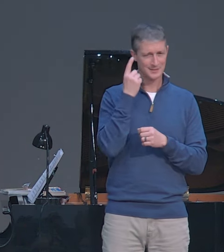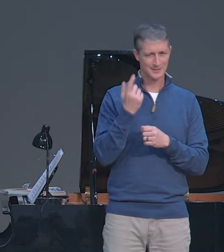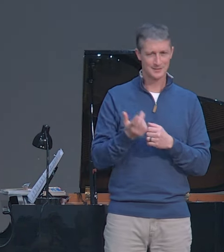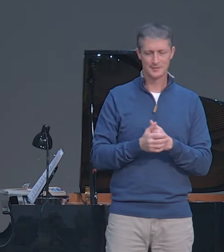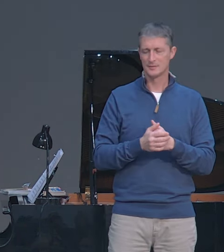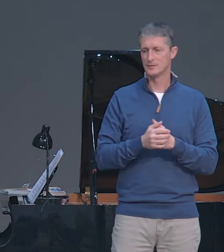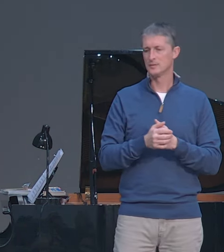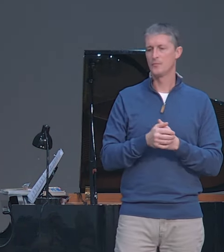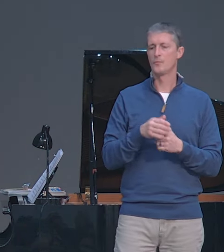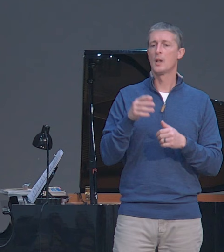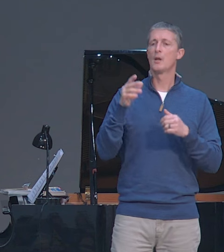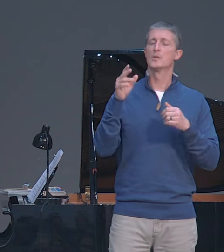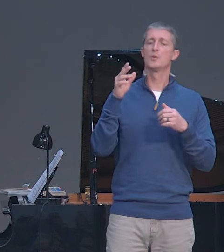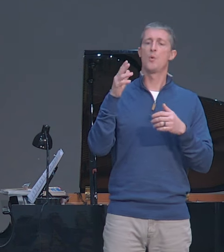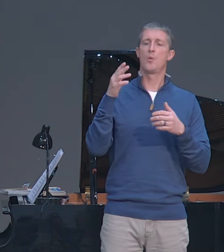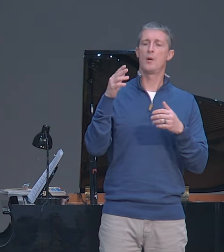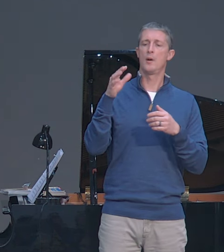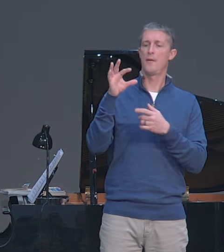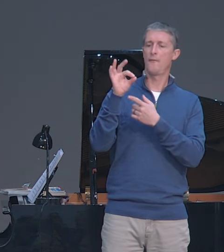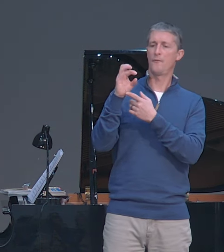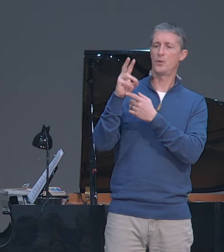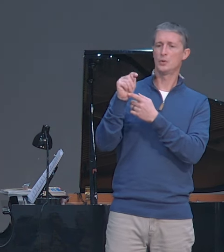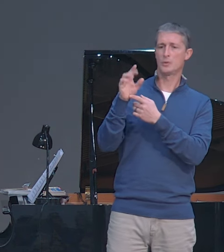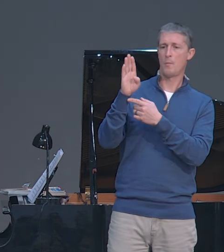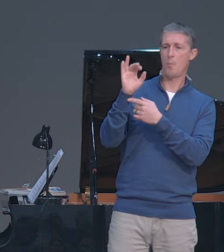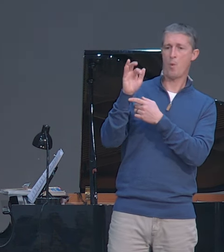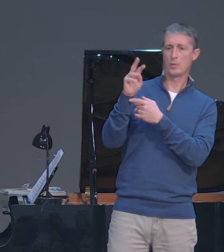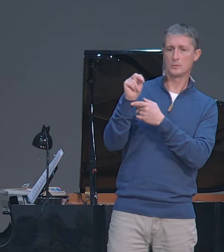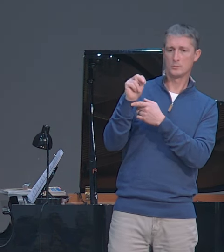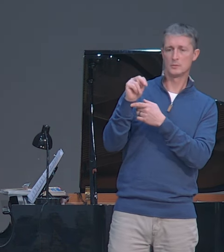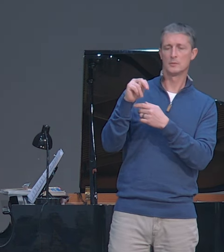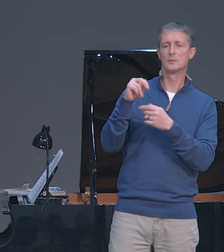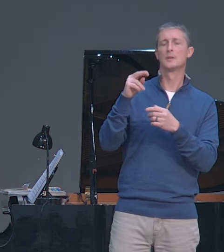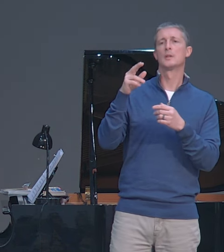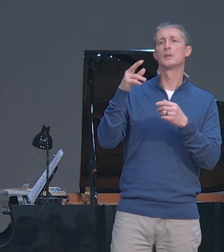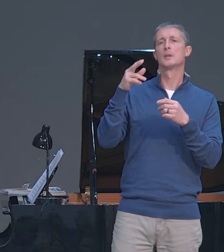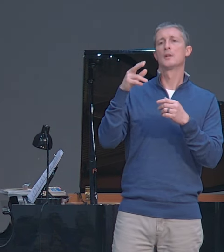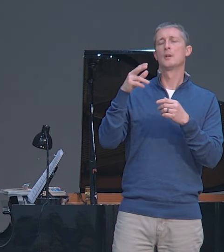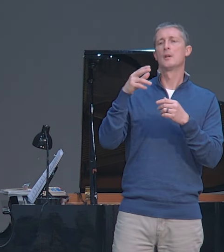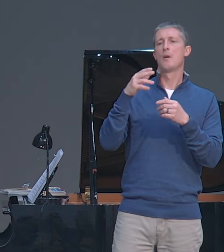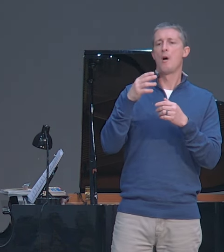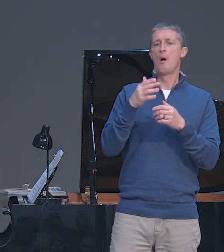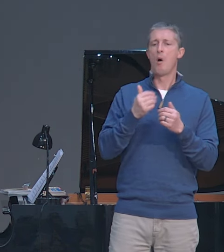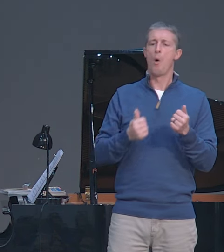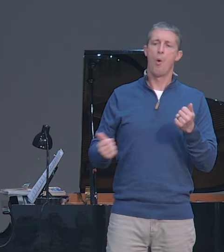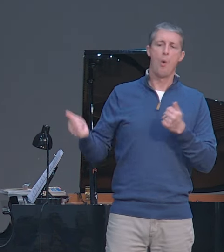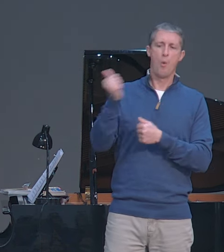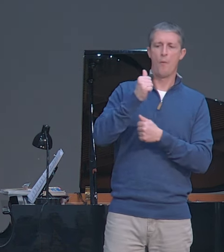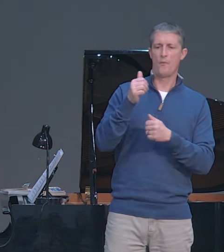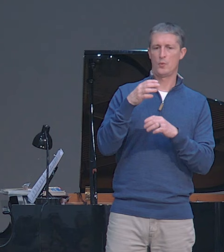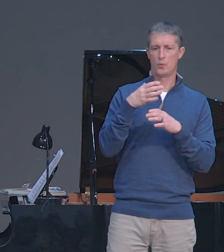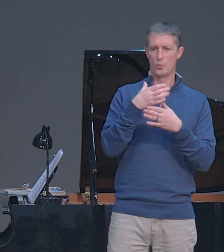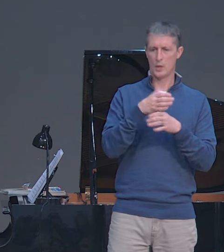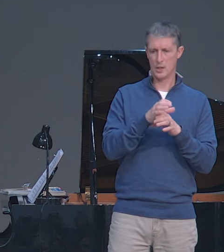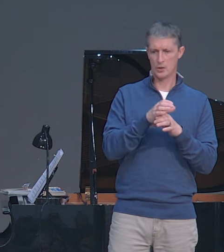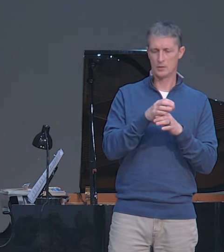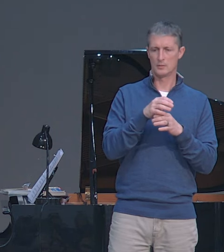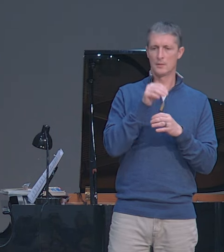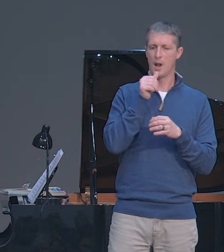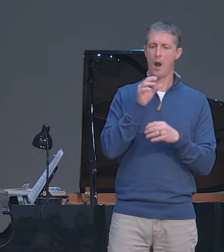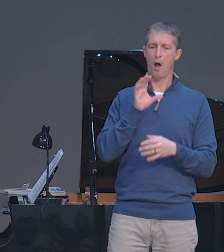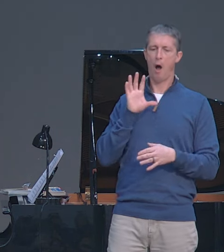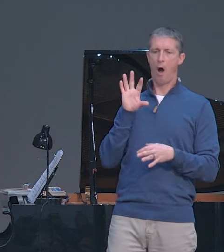firstborn of all creation, Jesus is not part of creation. He is outside his creation.